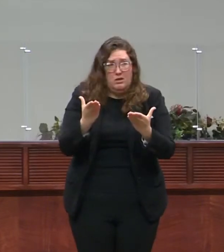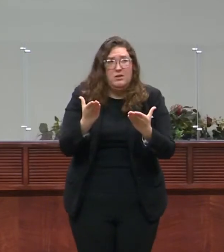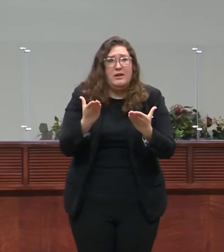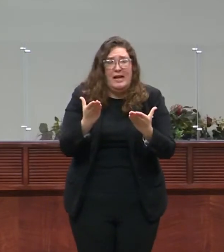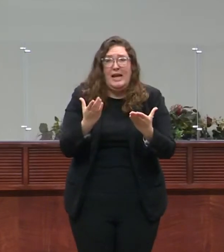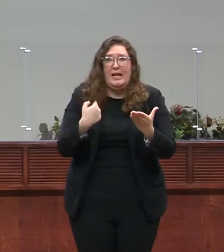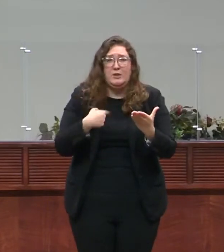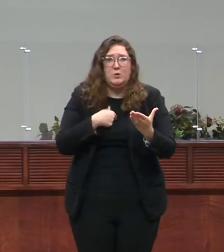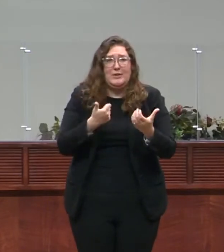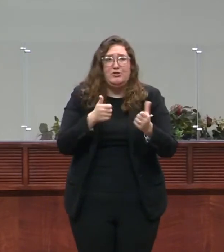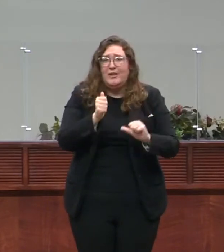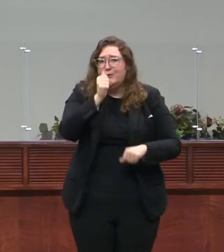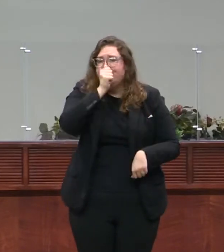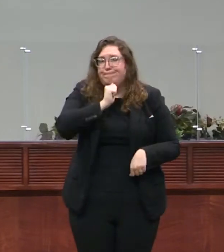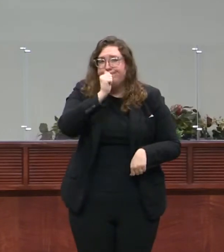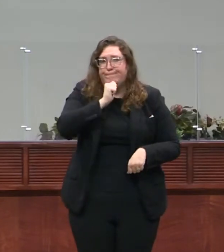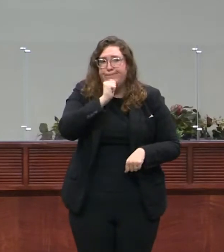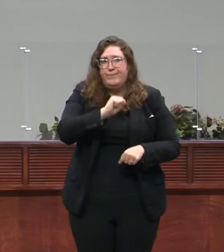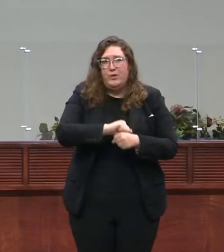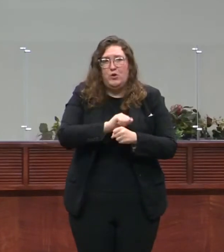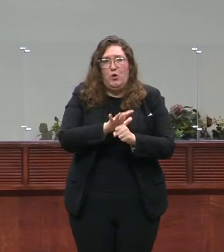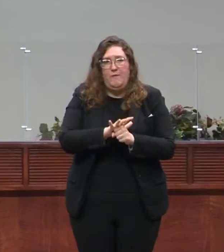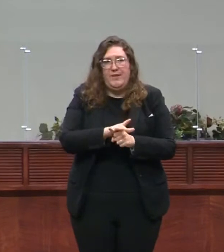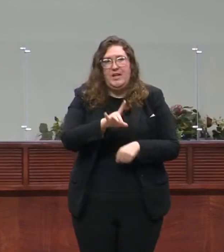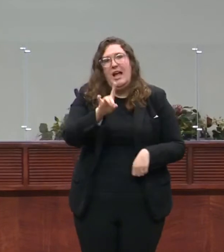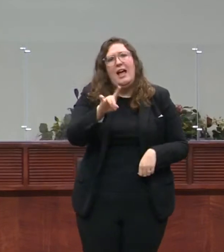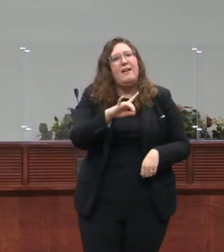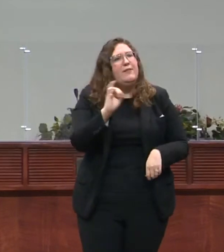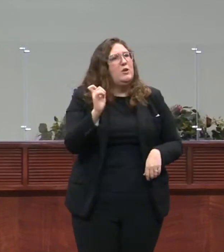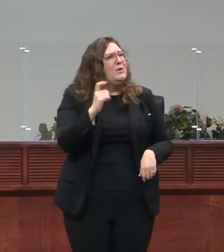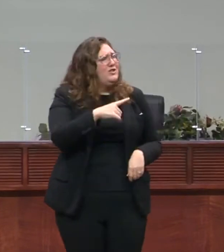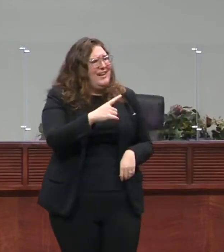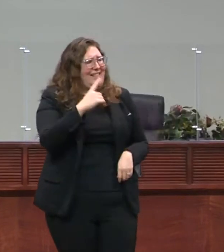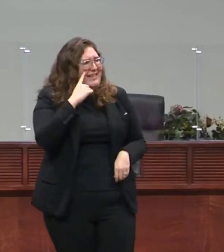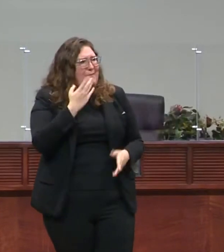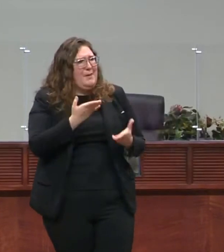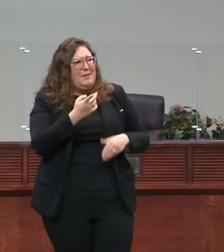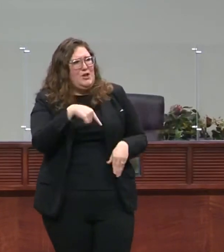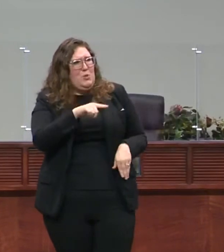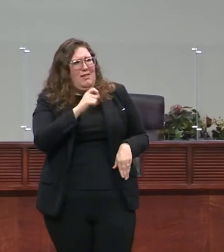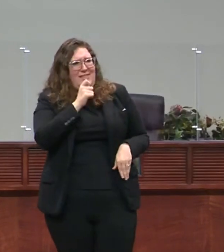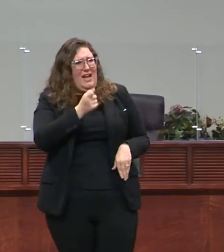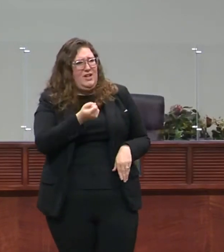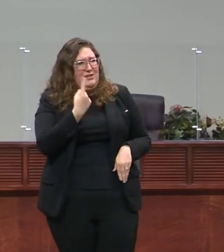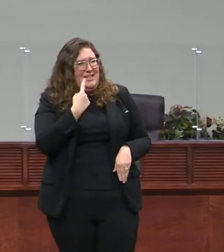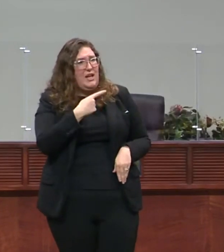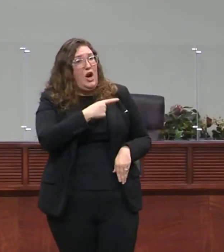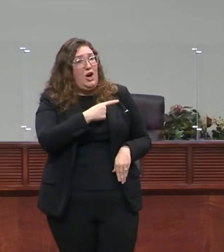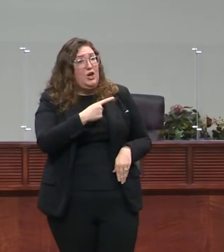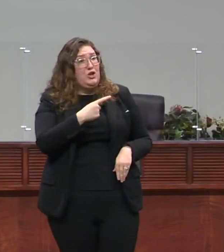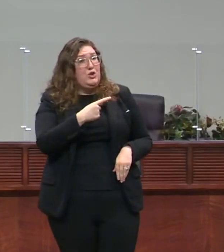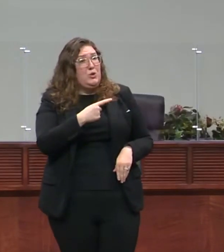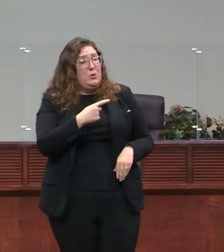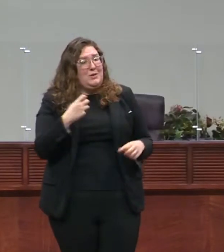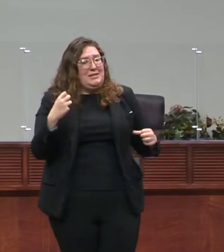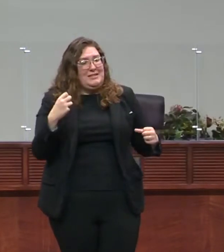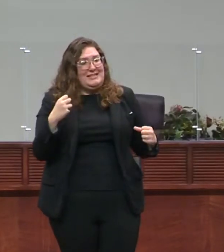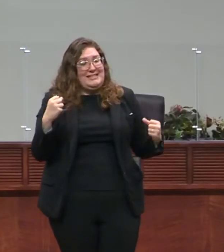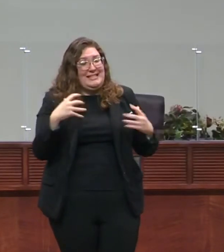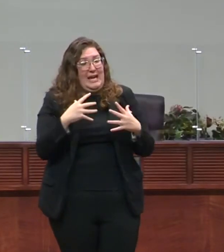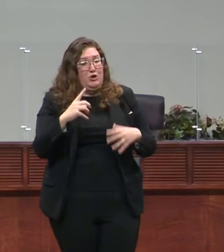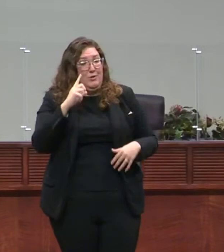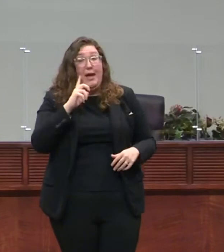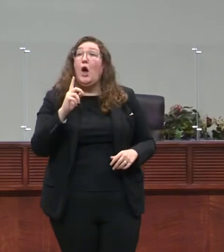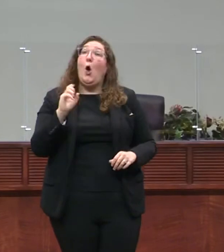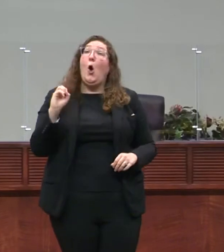pandemic. Can I follow up real quick, because I think my question might have come across wrong. Are you afraid people are going to pump the brakes when they see numbers are coming down?